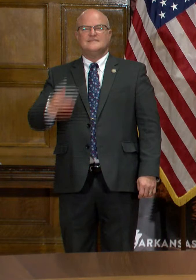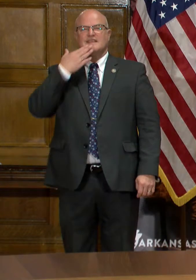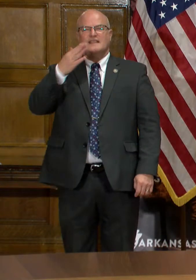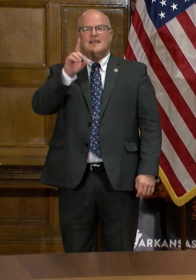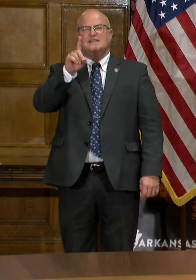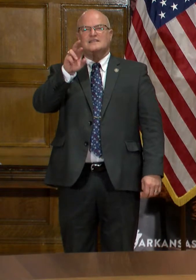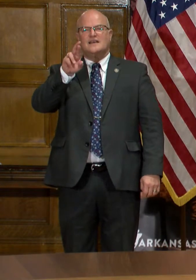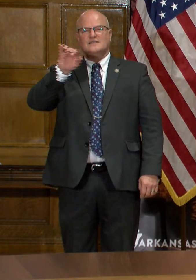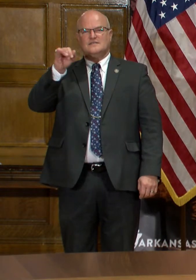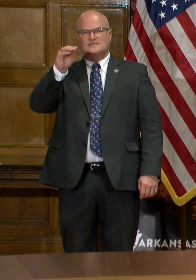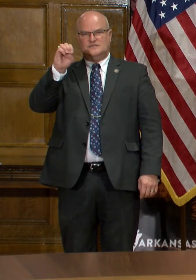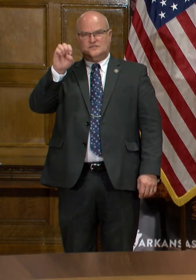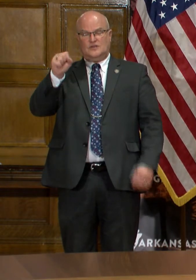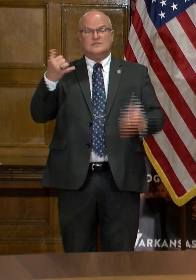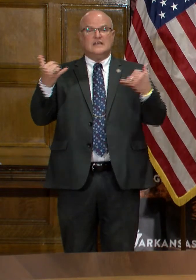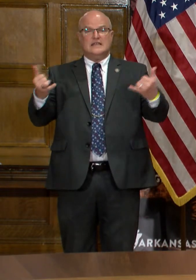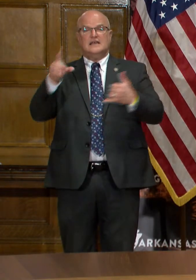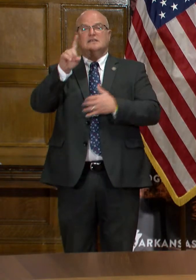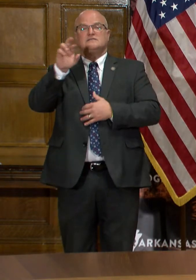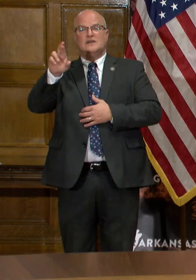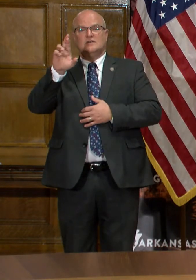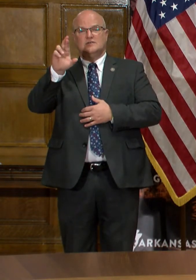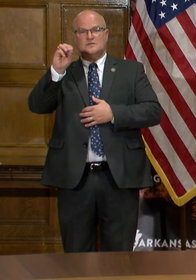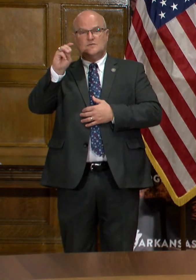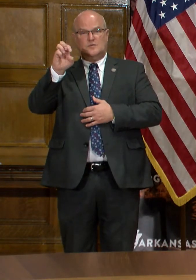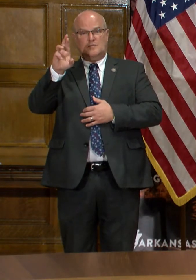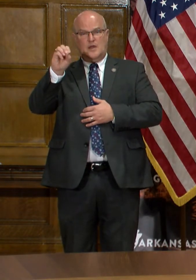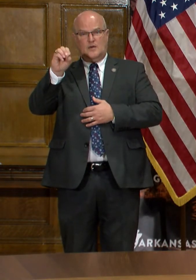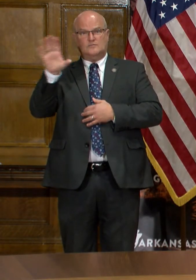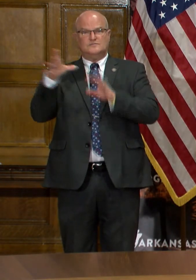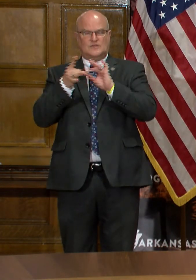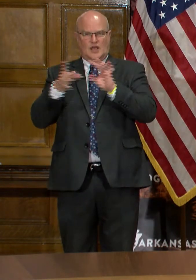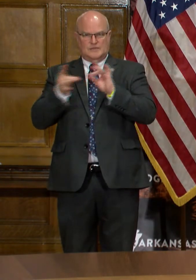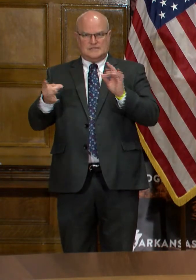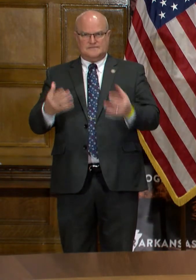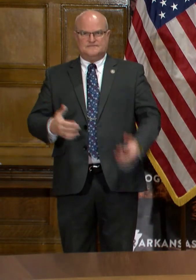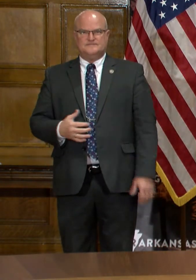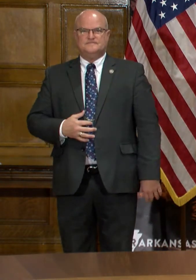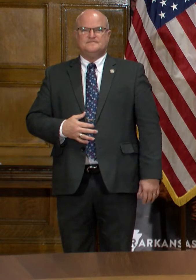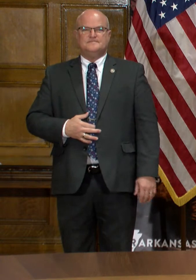Thank you, Dr. Jones. And now, Dr. Romero, for your comments.